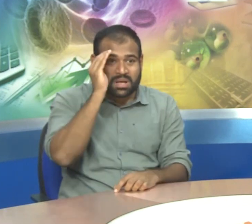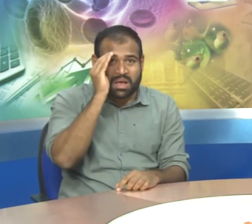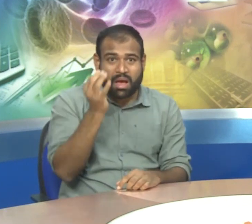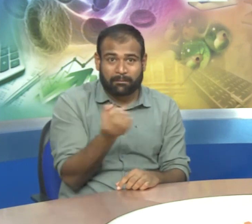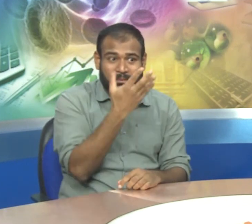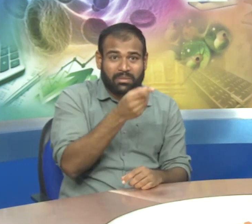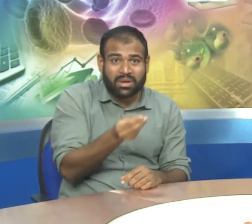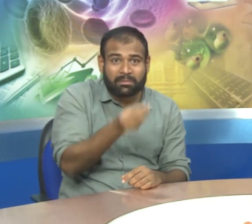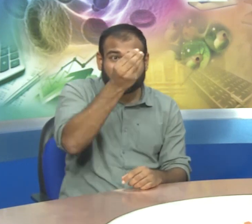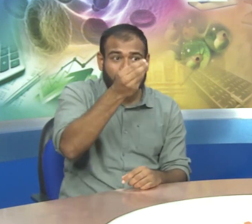explained further